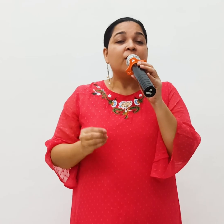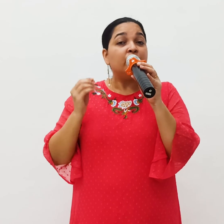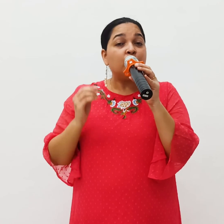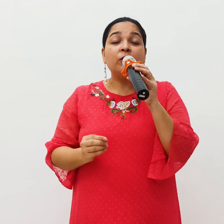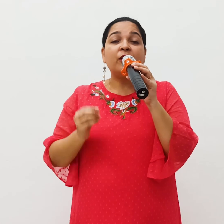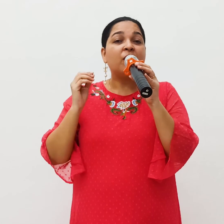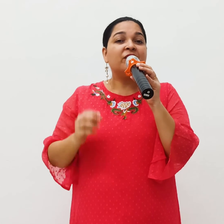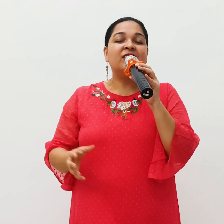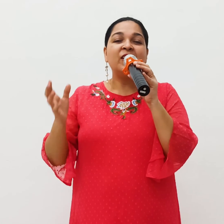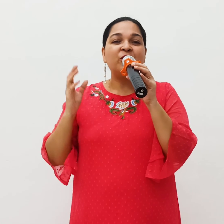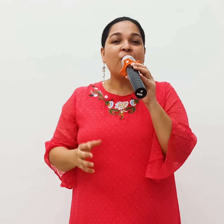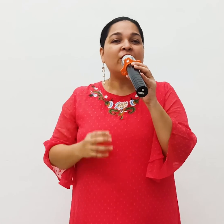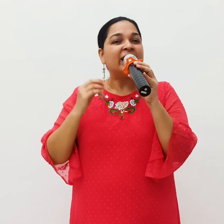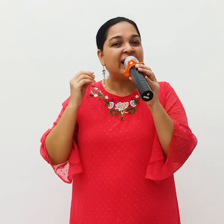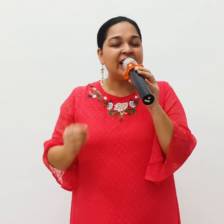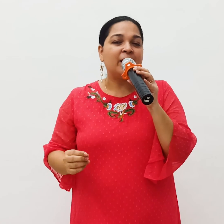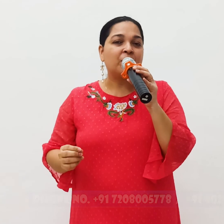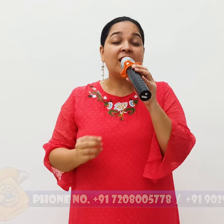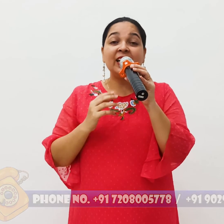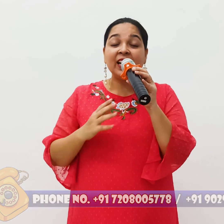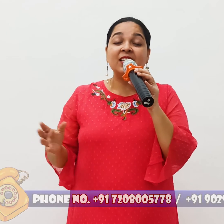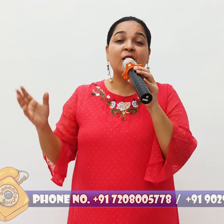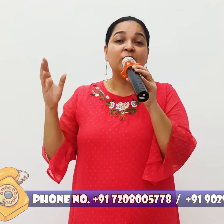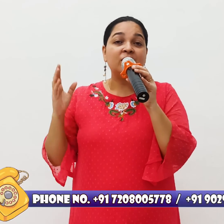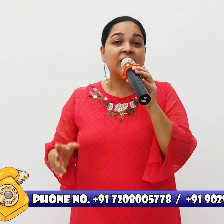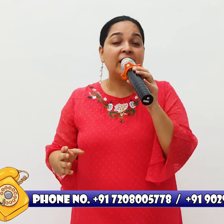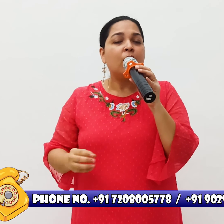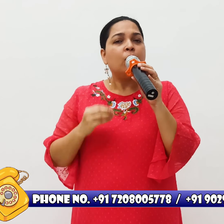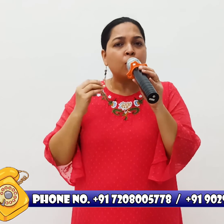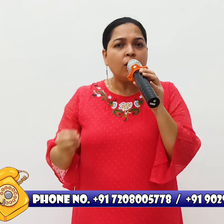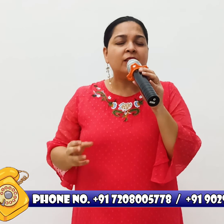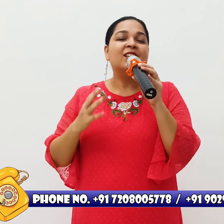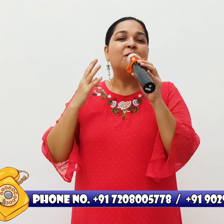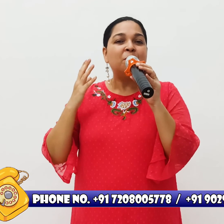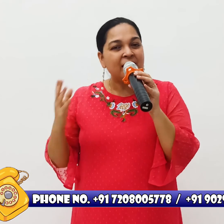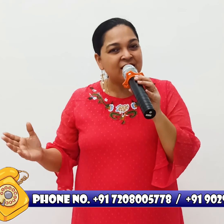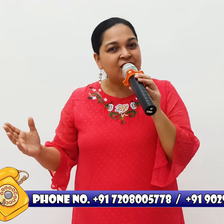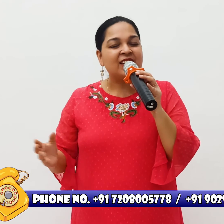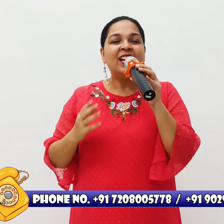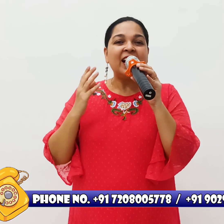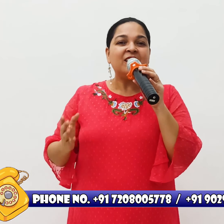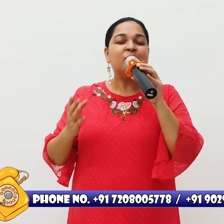us, we know that you have received your healing. Our details are on the screen. Call